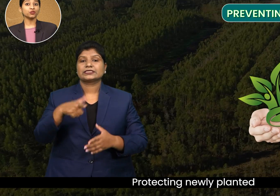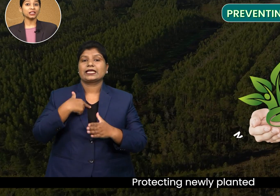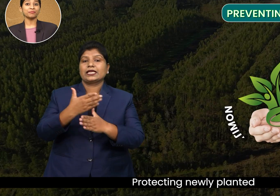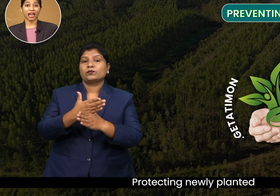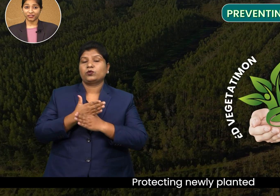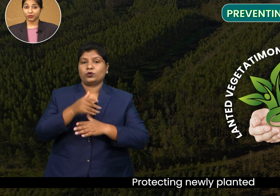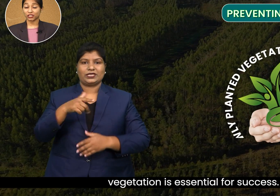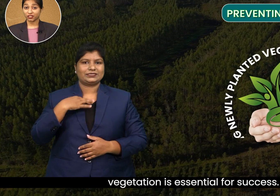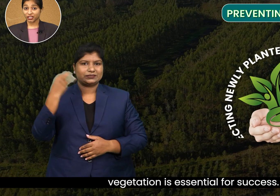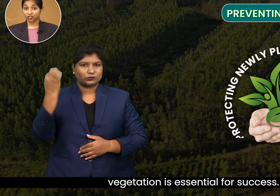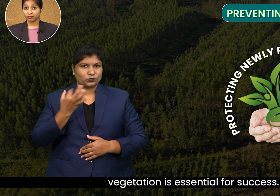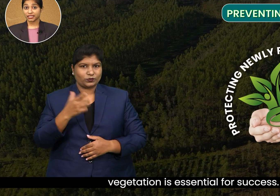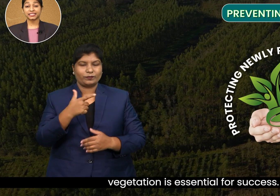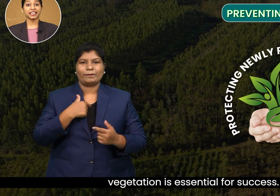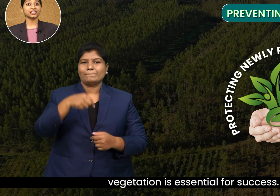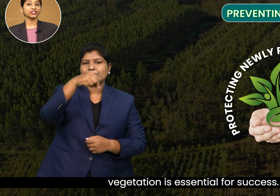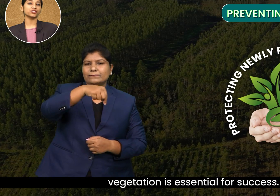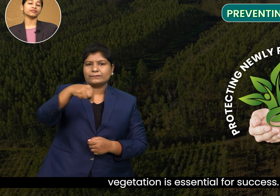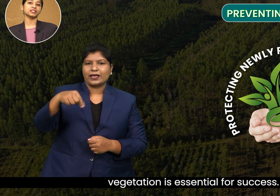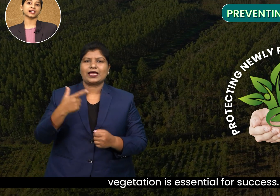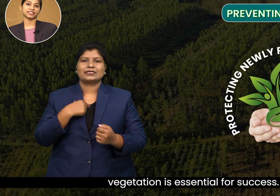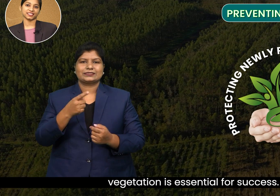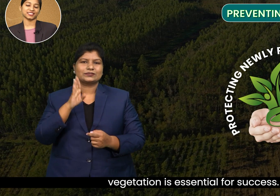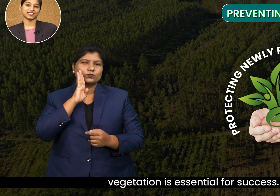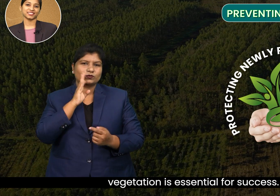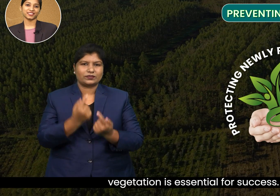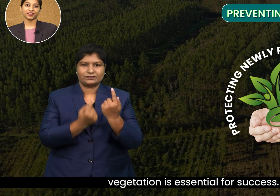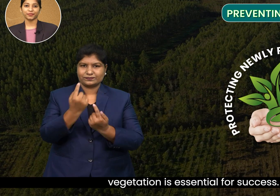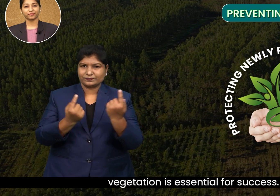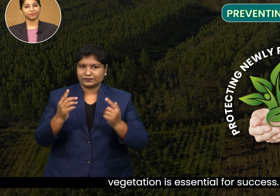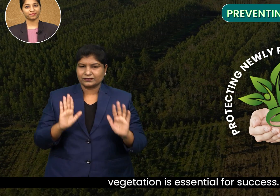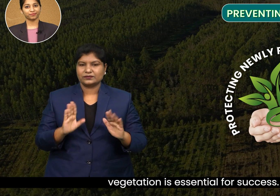Protecting newly planted vegetation is essential for success.